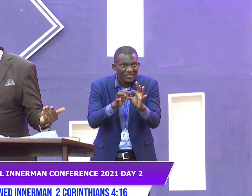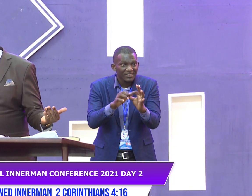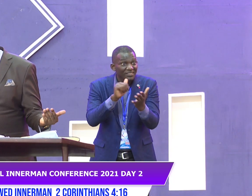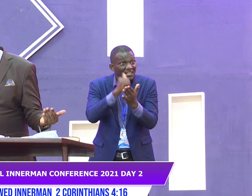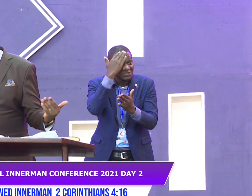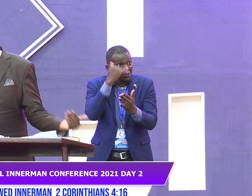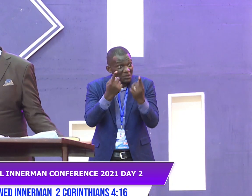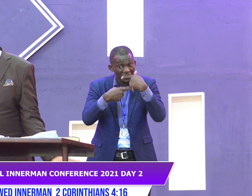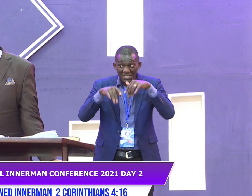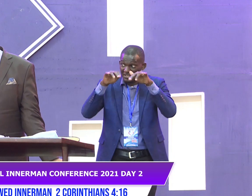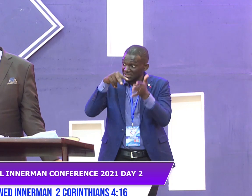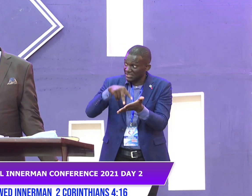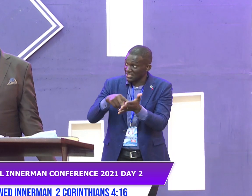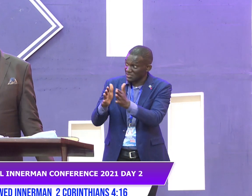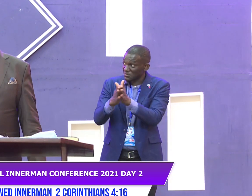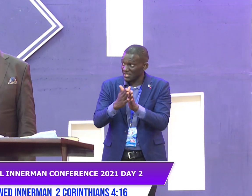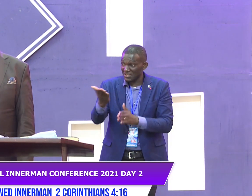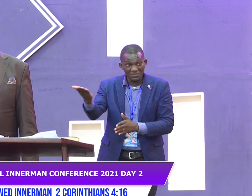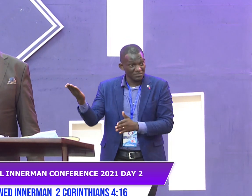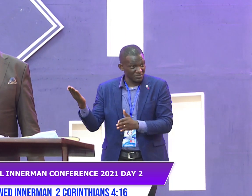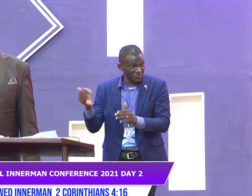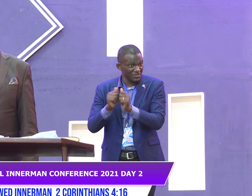ndoza tukyaliwo mu team.